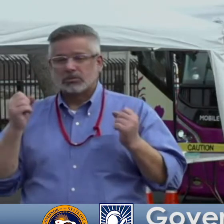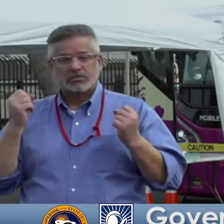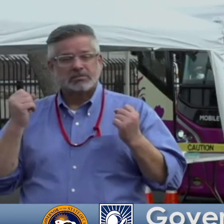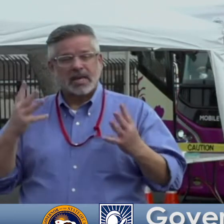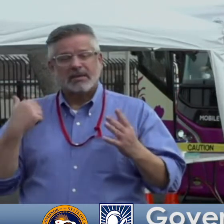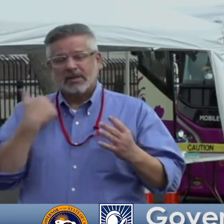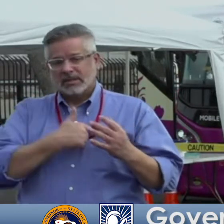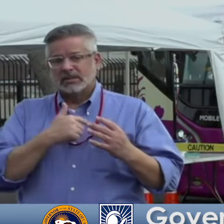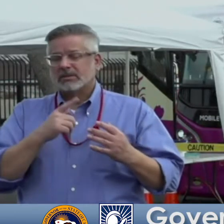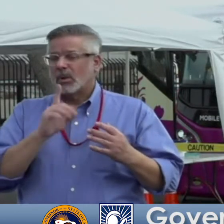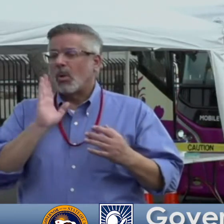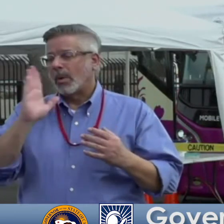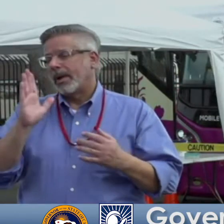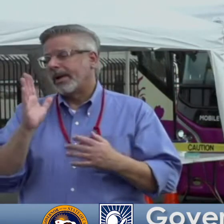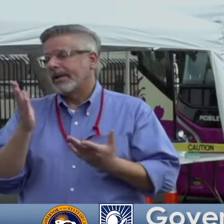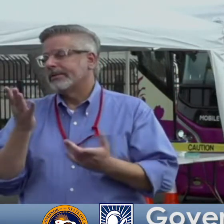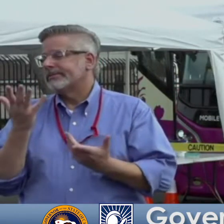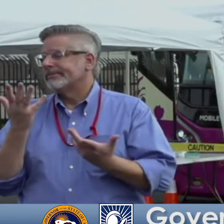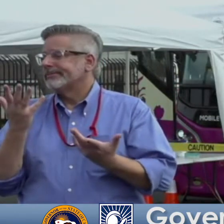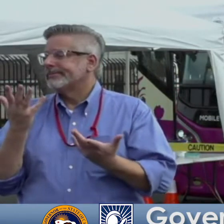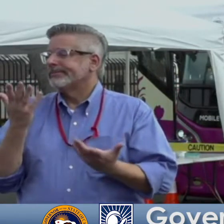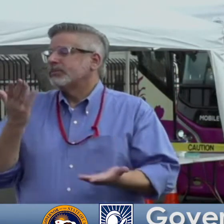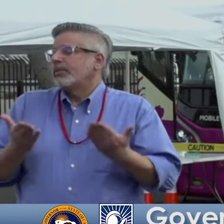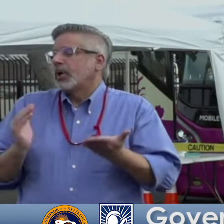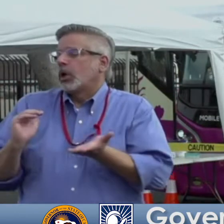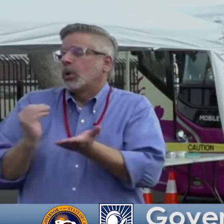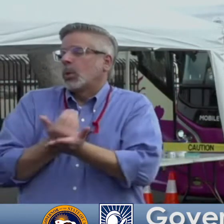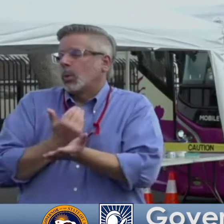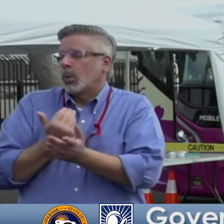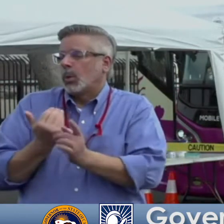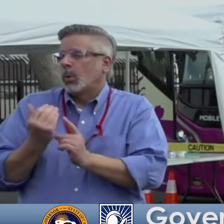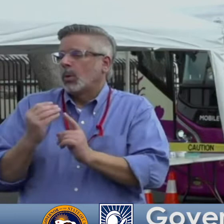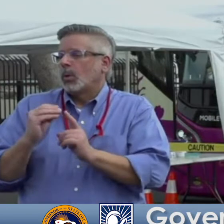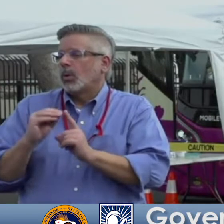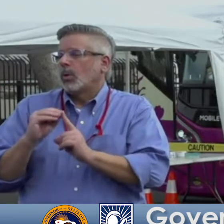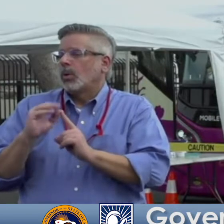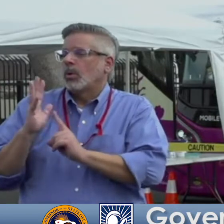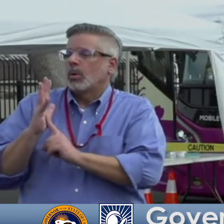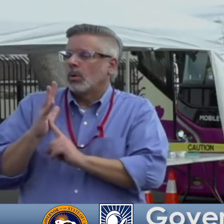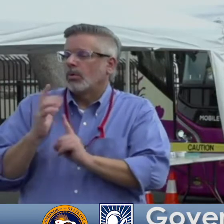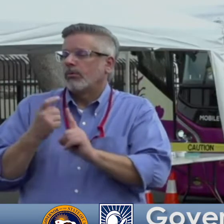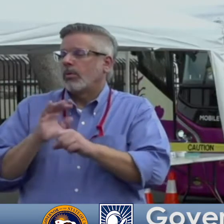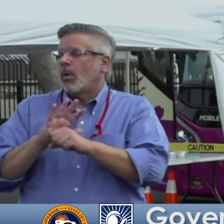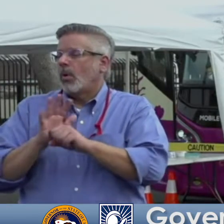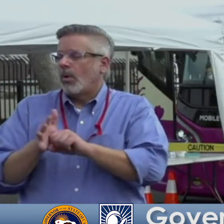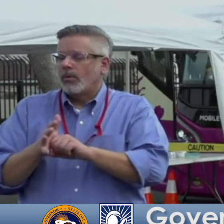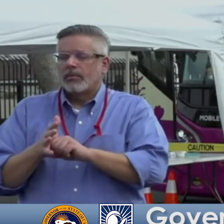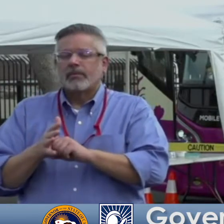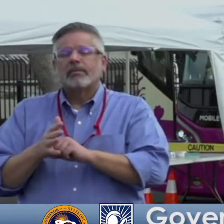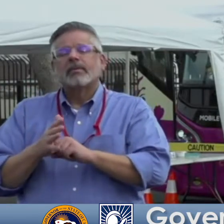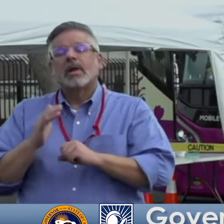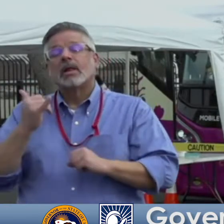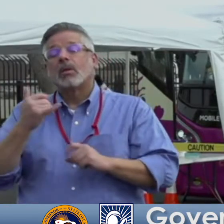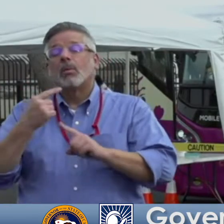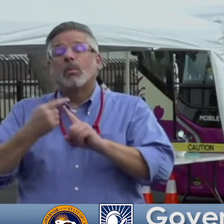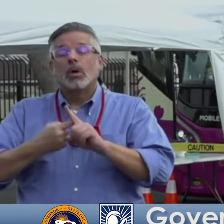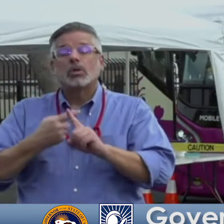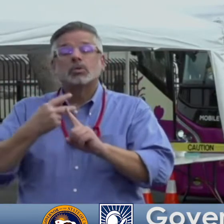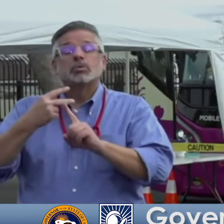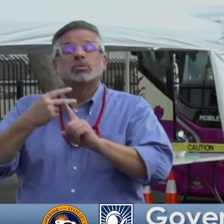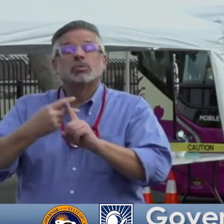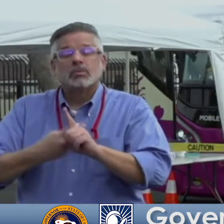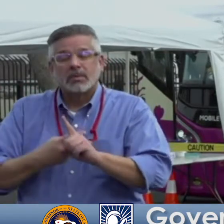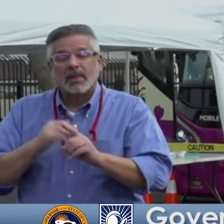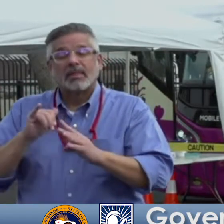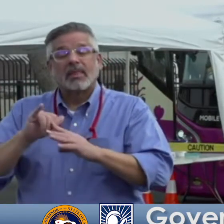of us are likely to get this new variant, that we are in a different phase in a few months or a month in